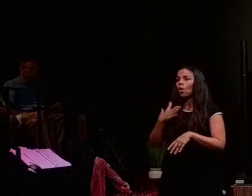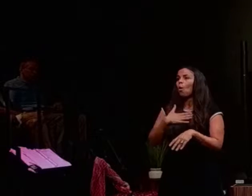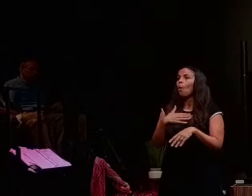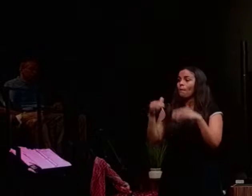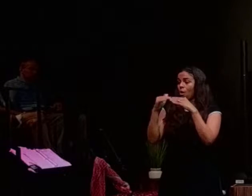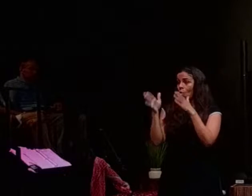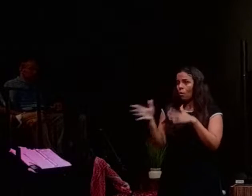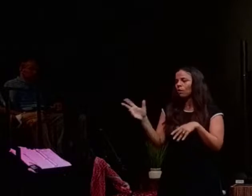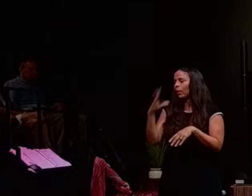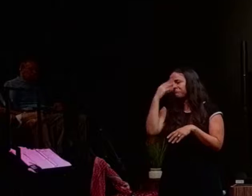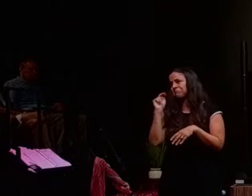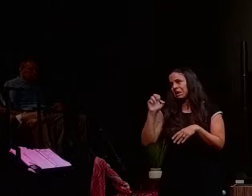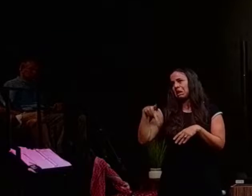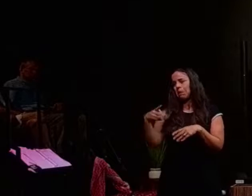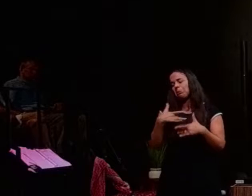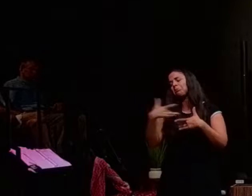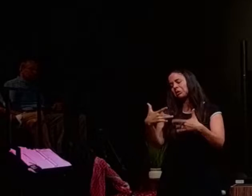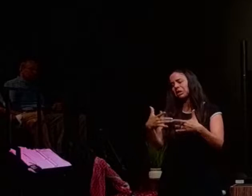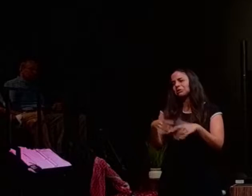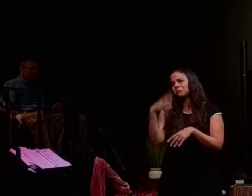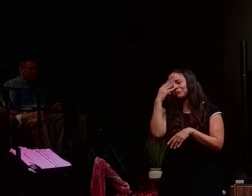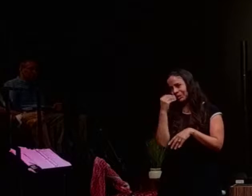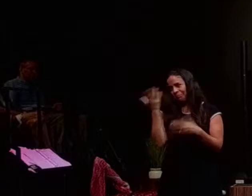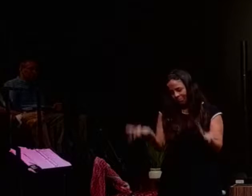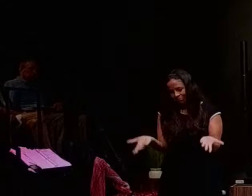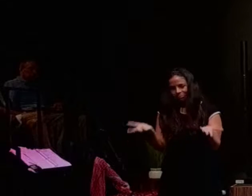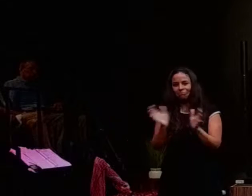nap. That's what we do in EMS, earn money sleeping.